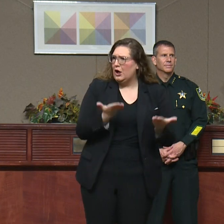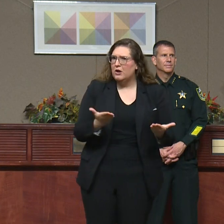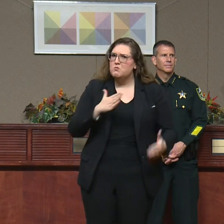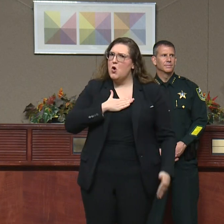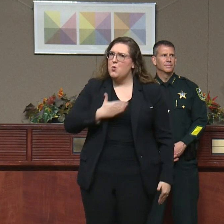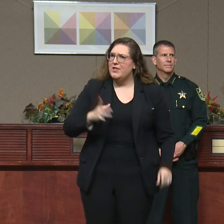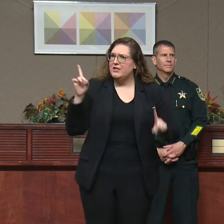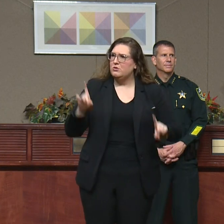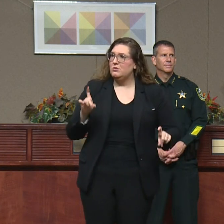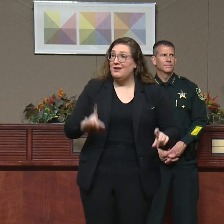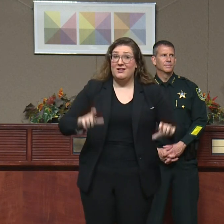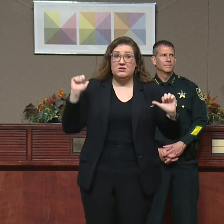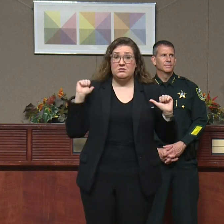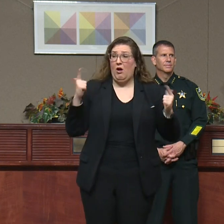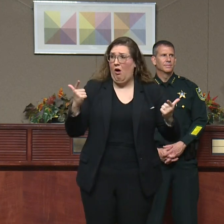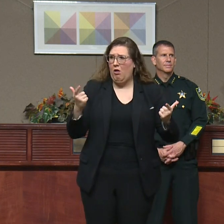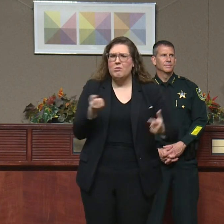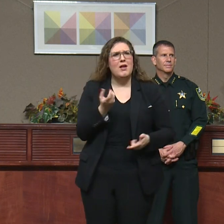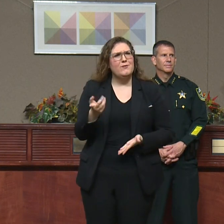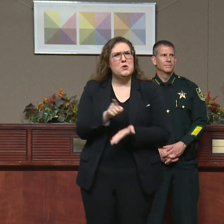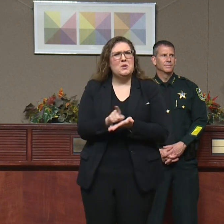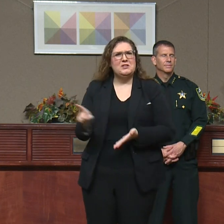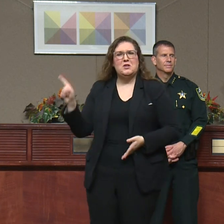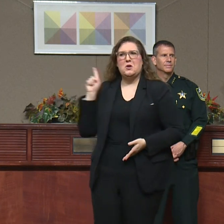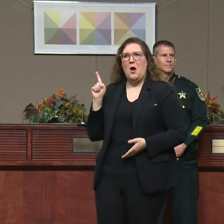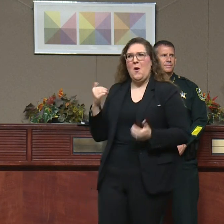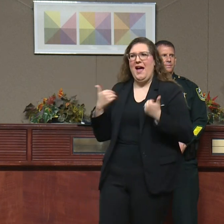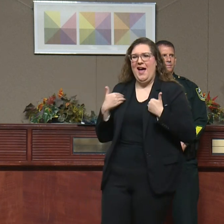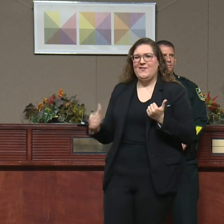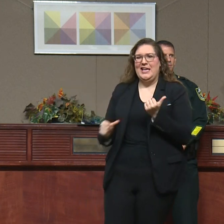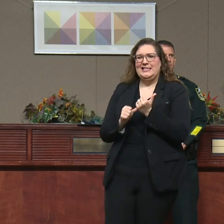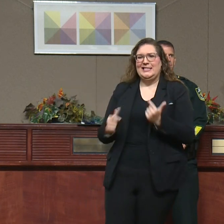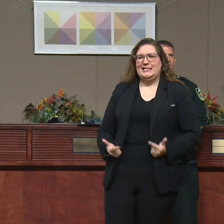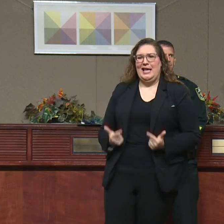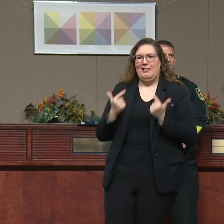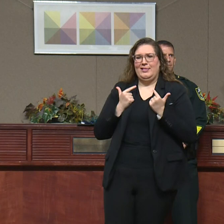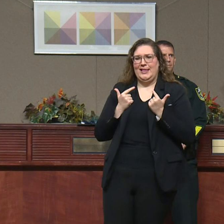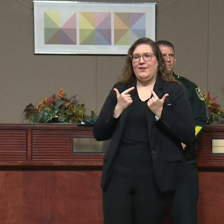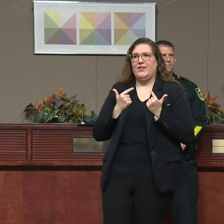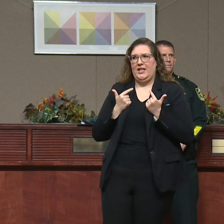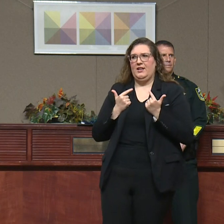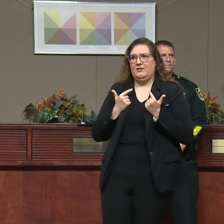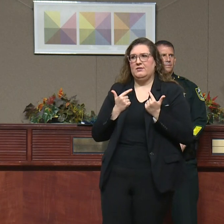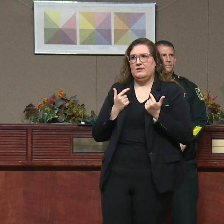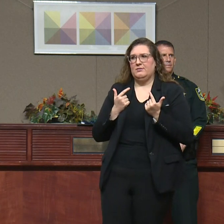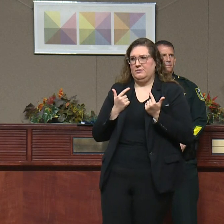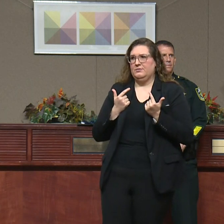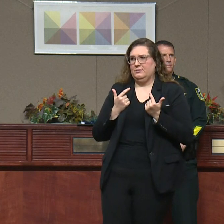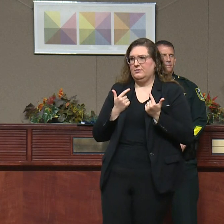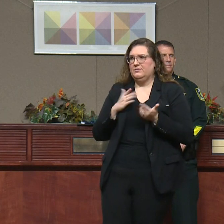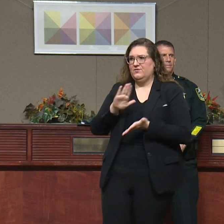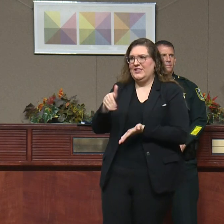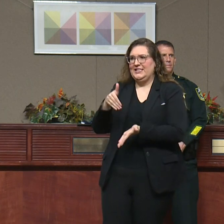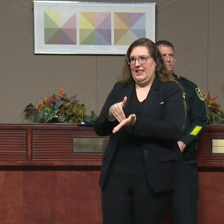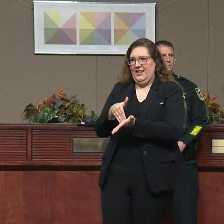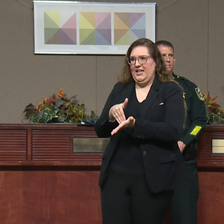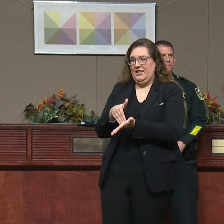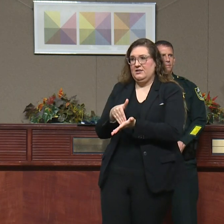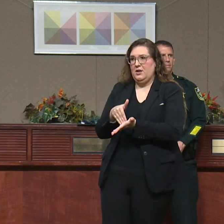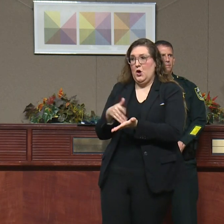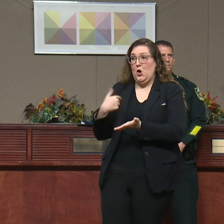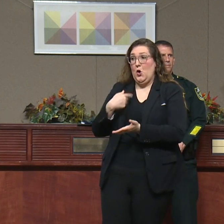we reported a few weeks ago, they were on their own, they tested everyone, and they found 6 residents who